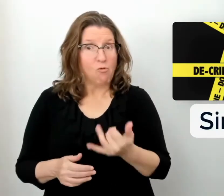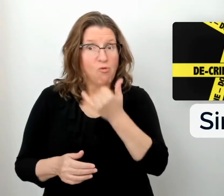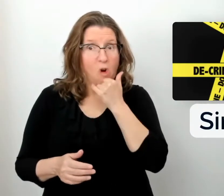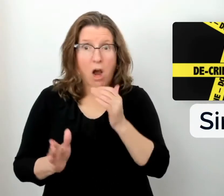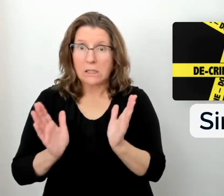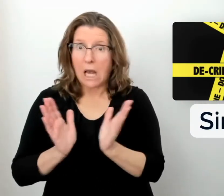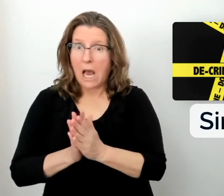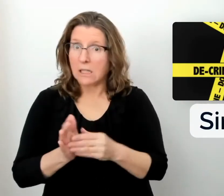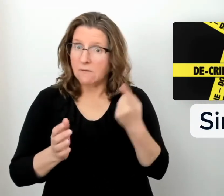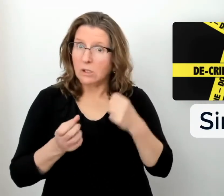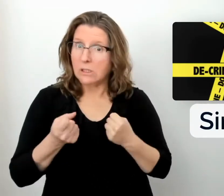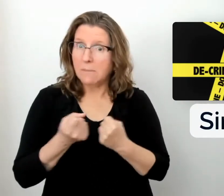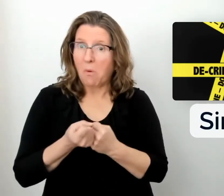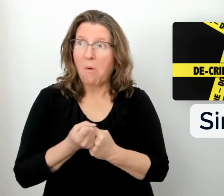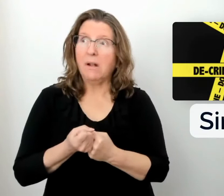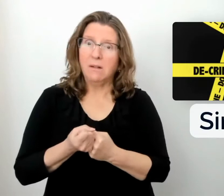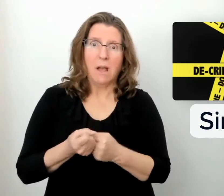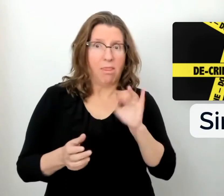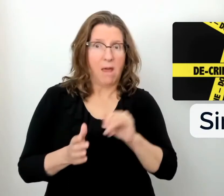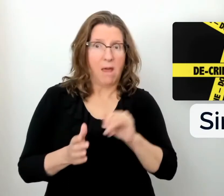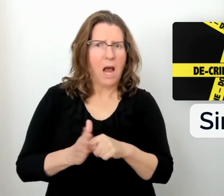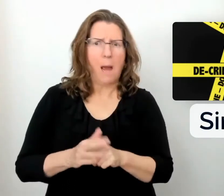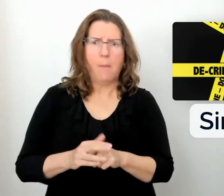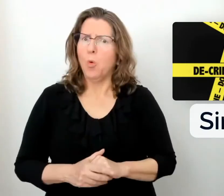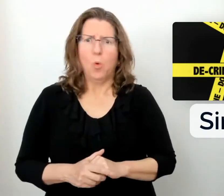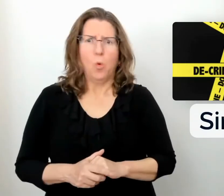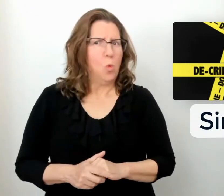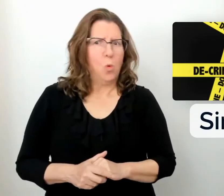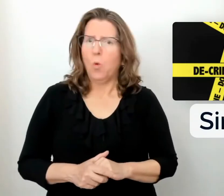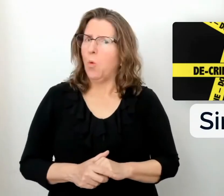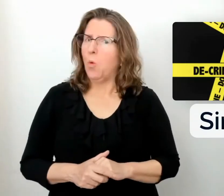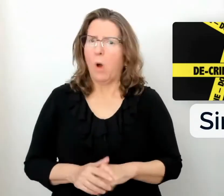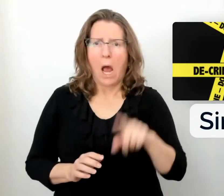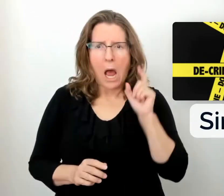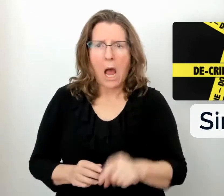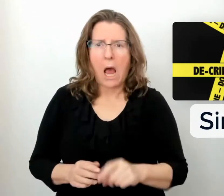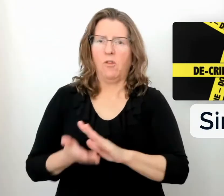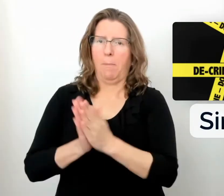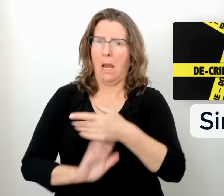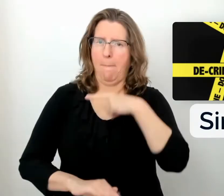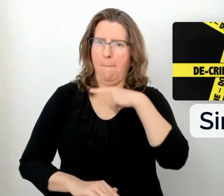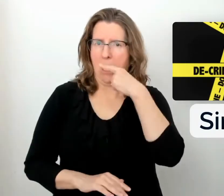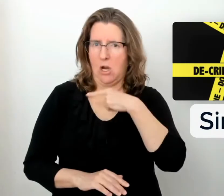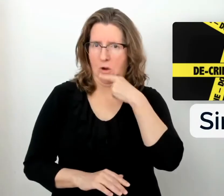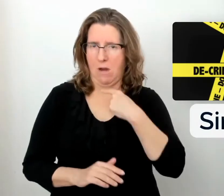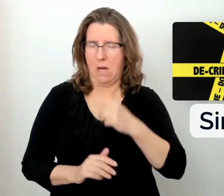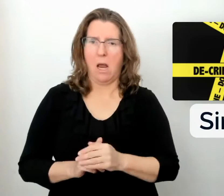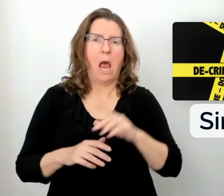Back then, the narrative was that I had to become hearing, so supports wouldn't be provided. We couldn't even